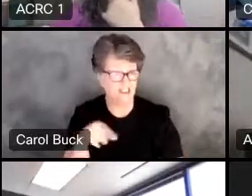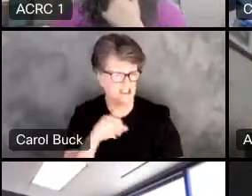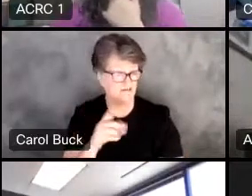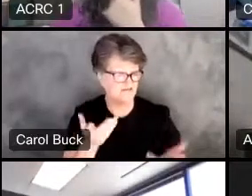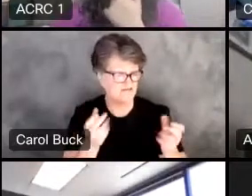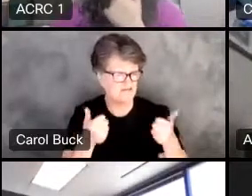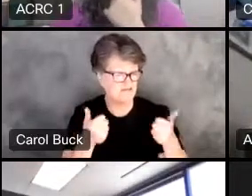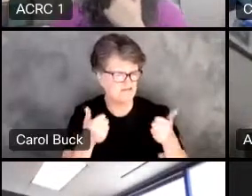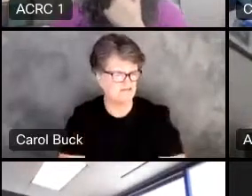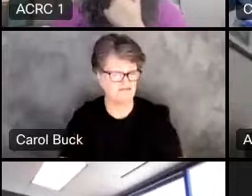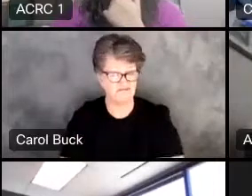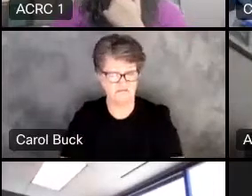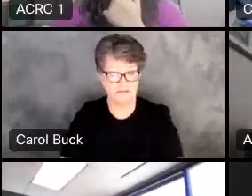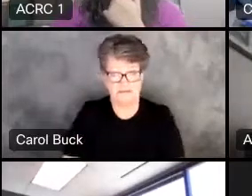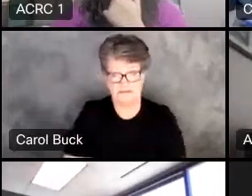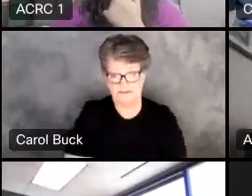folks?